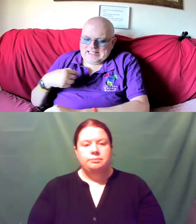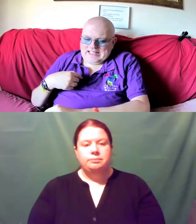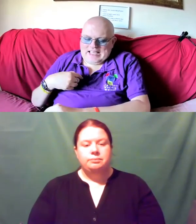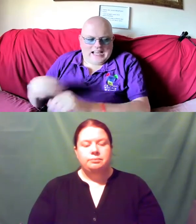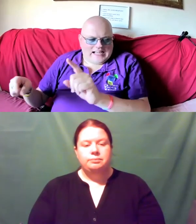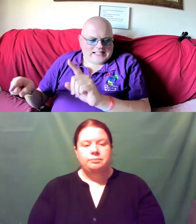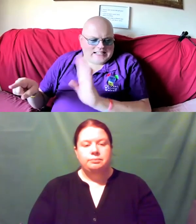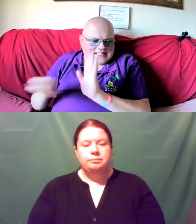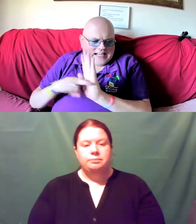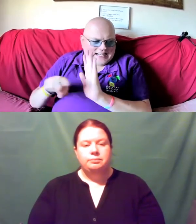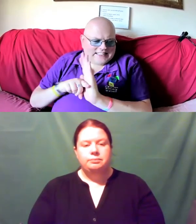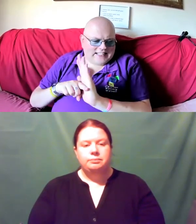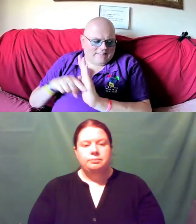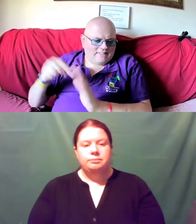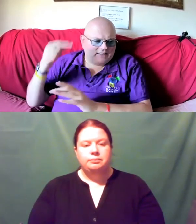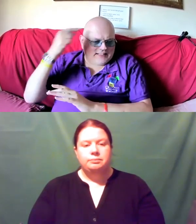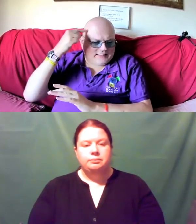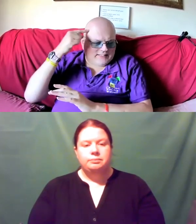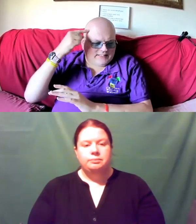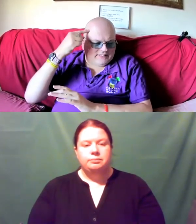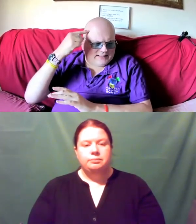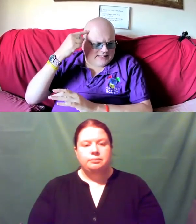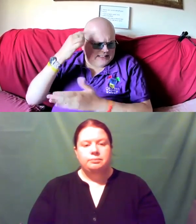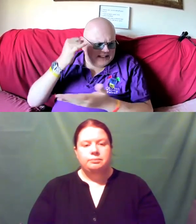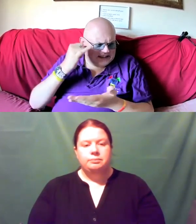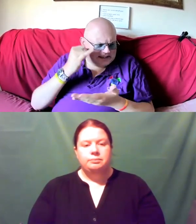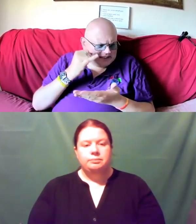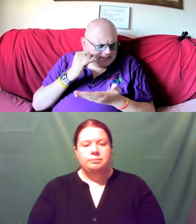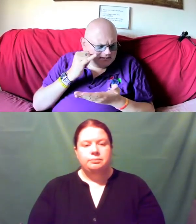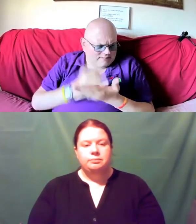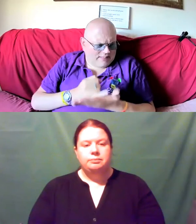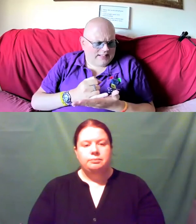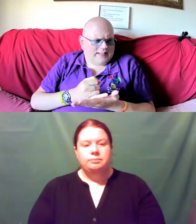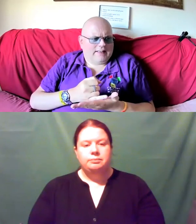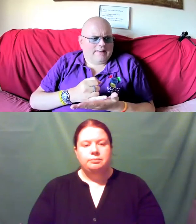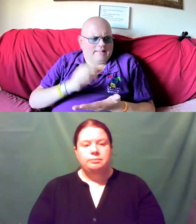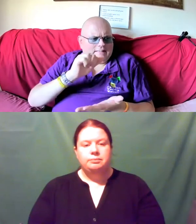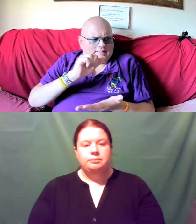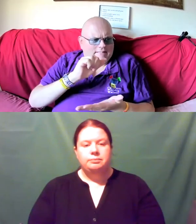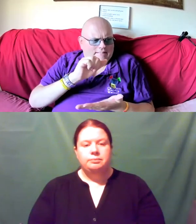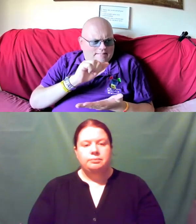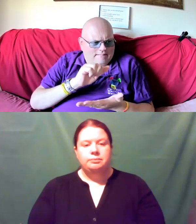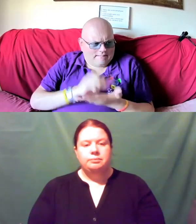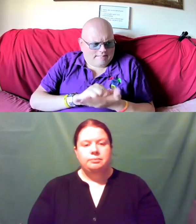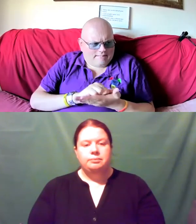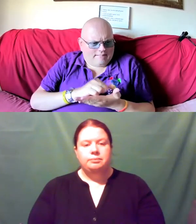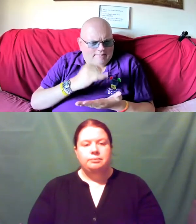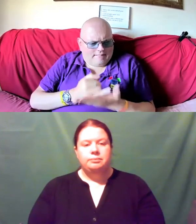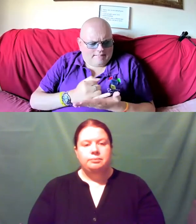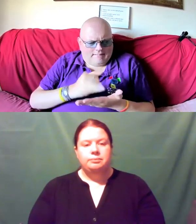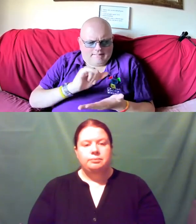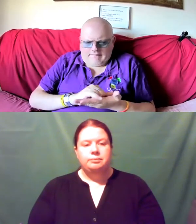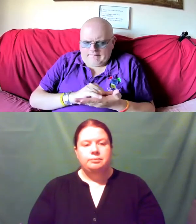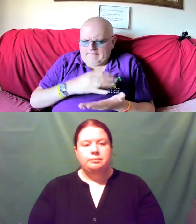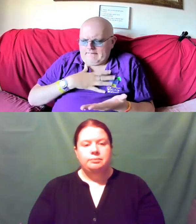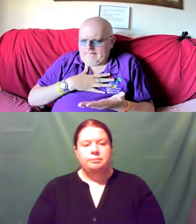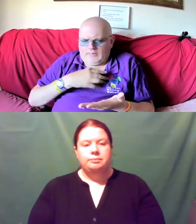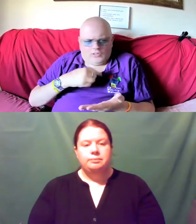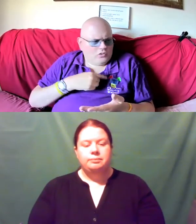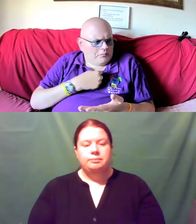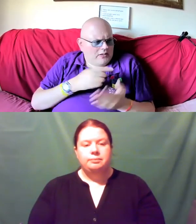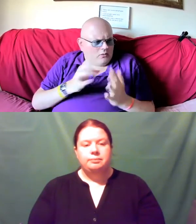negative voices in my head saying, am I doing the right thing? Should we part? You know, and